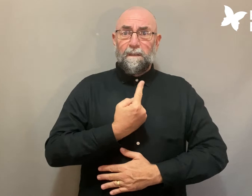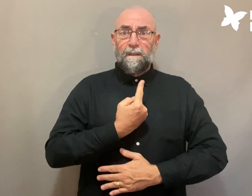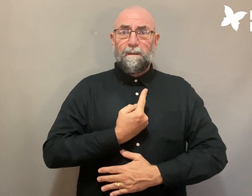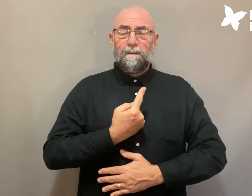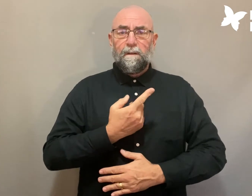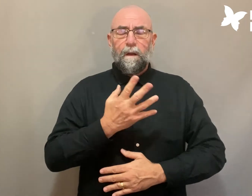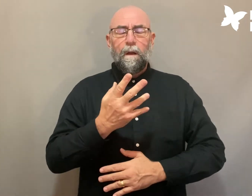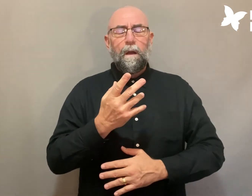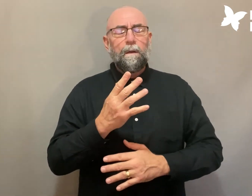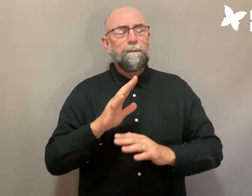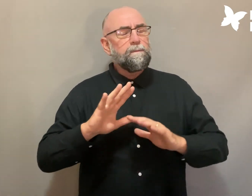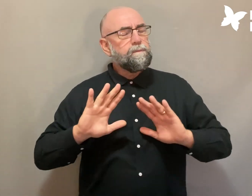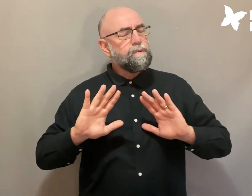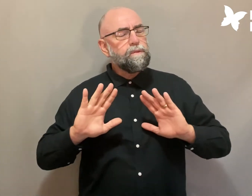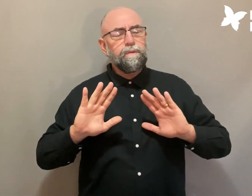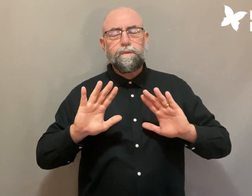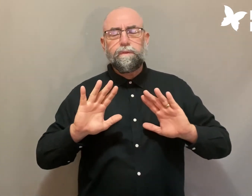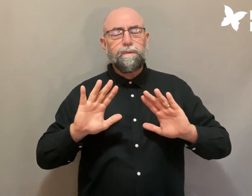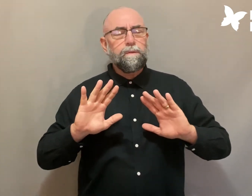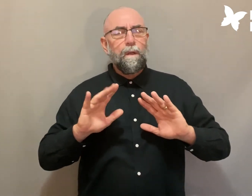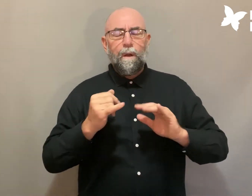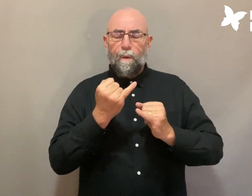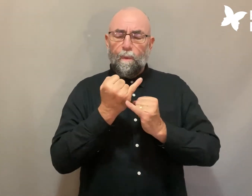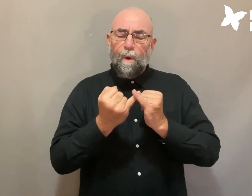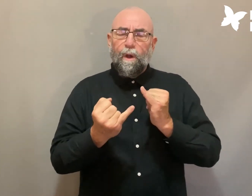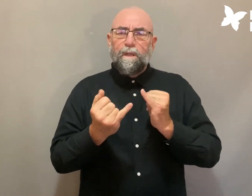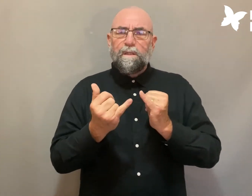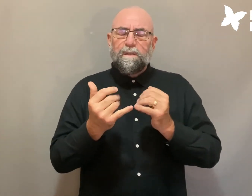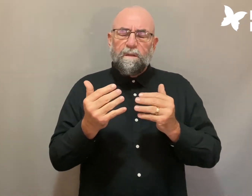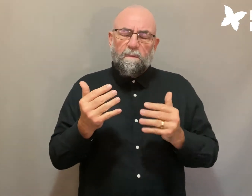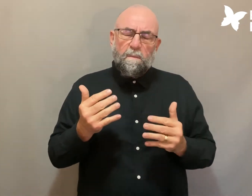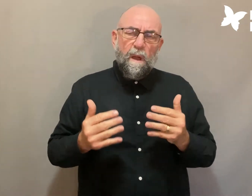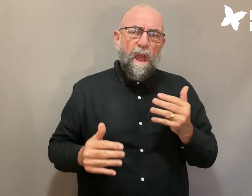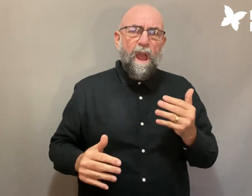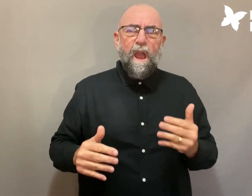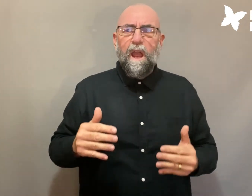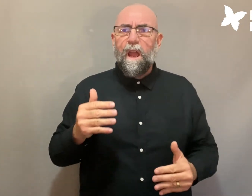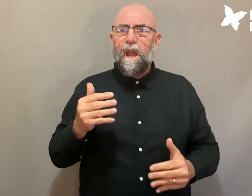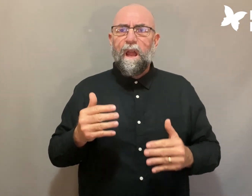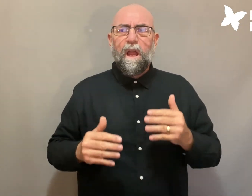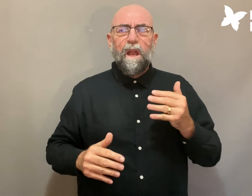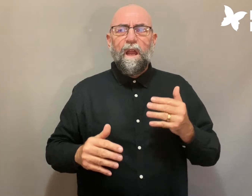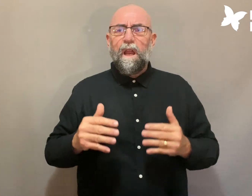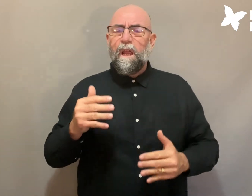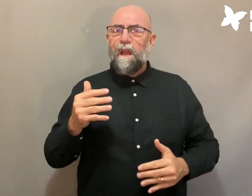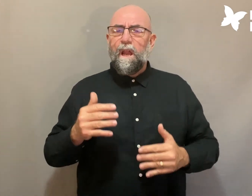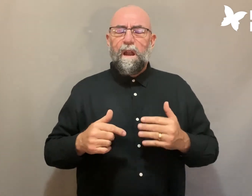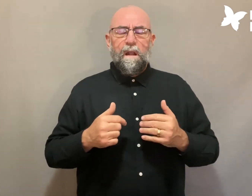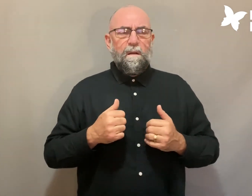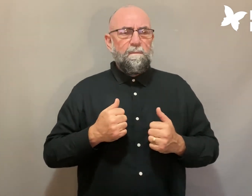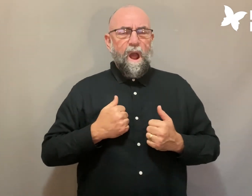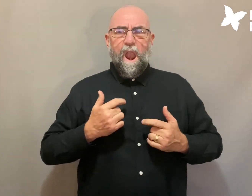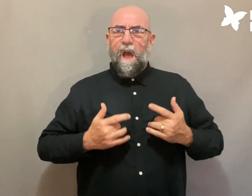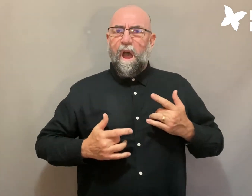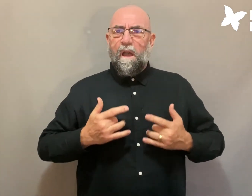is the most painful experience that I've felt. It feels like it will never